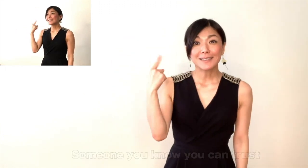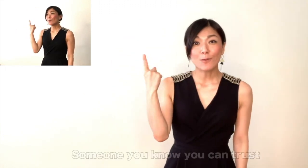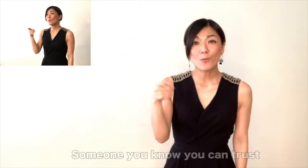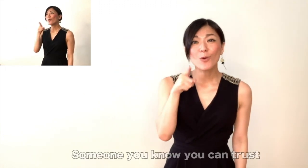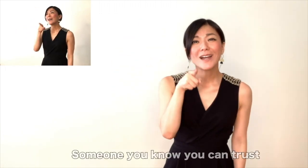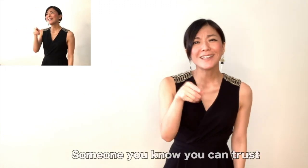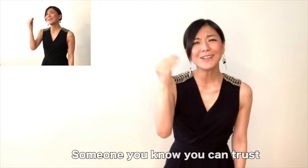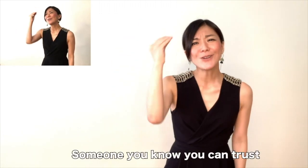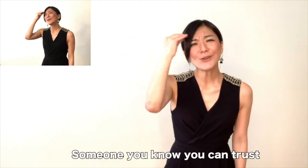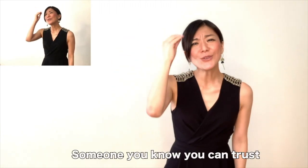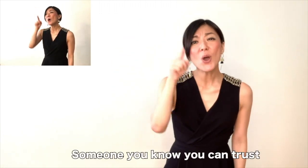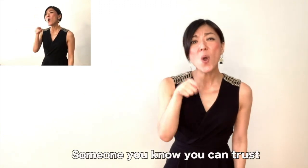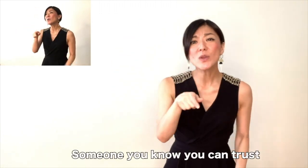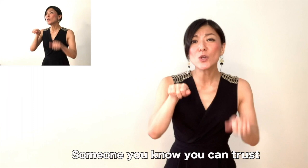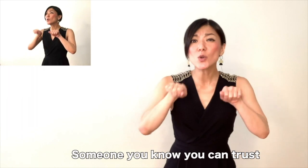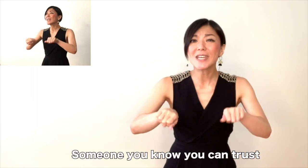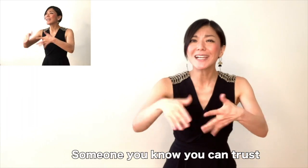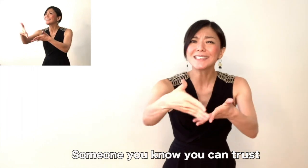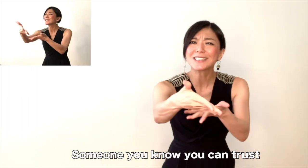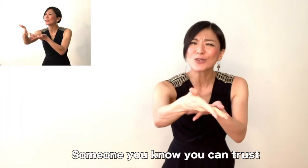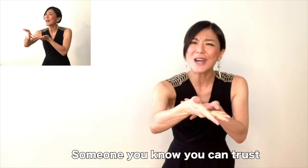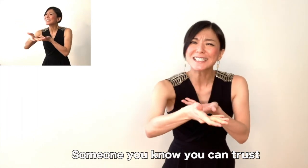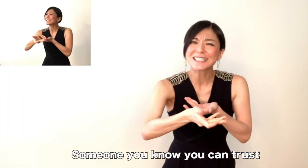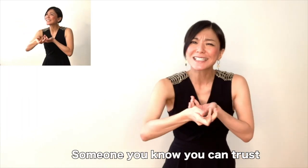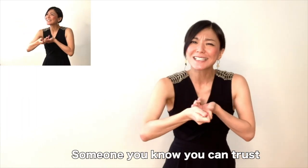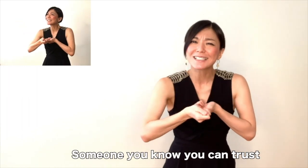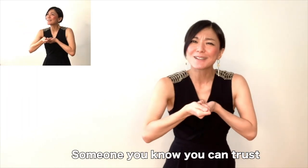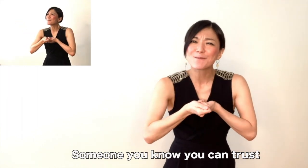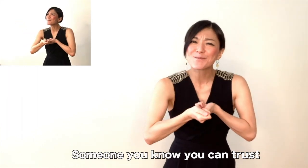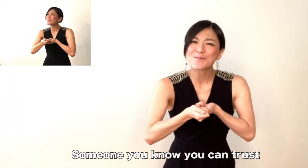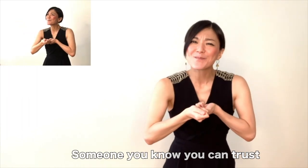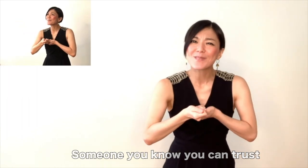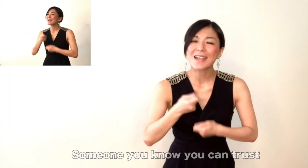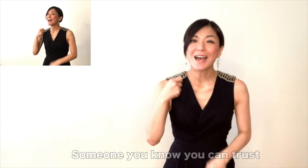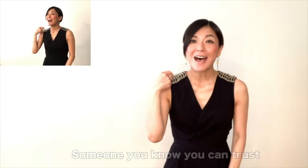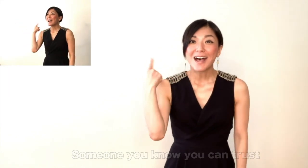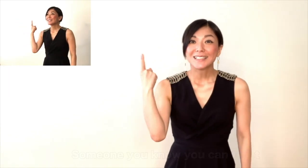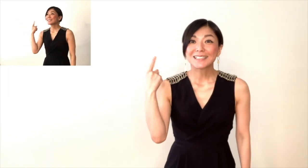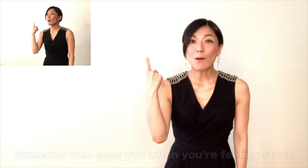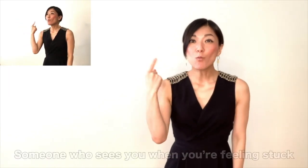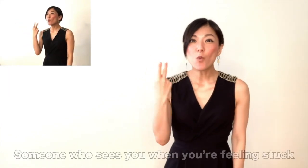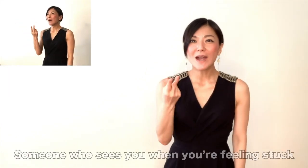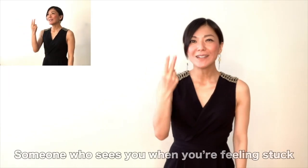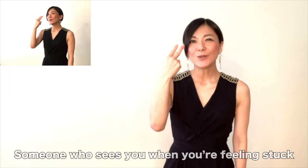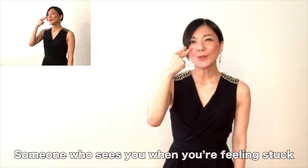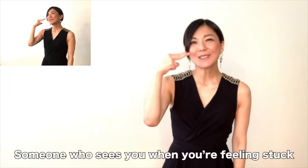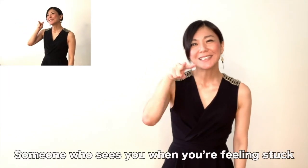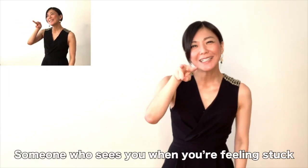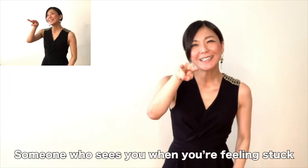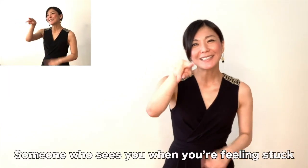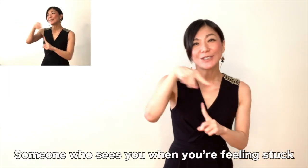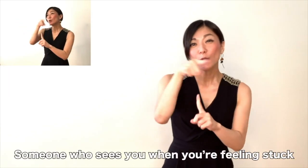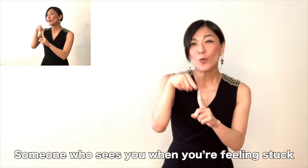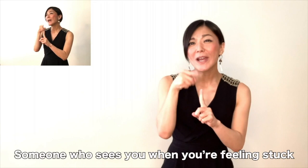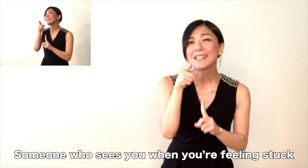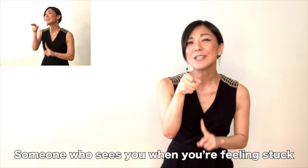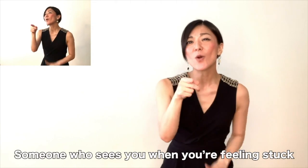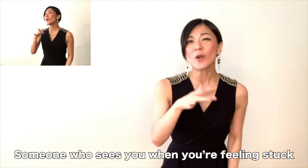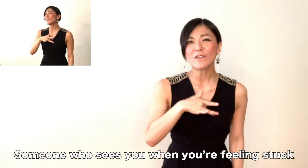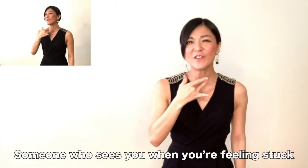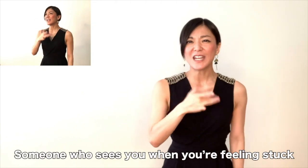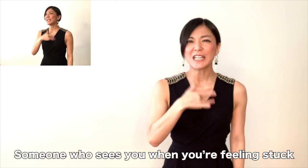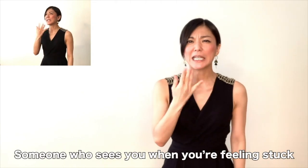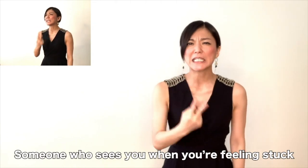Someone you know you can trust Someone who sees you